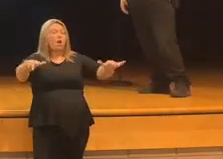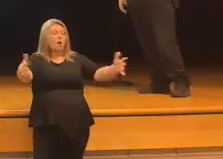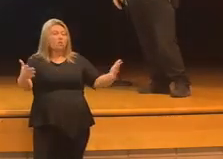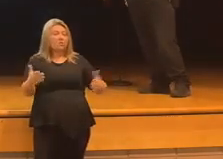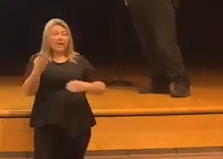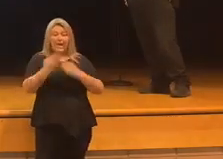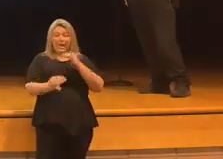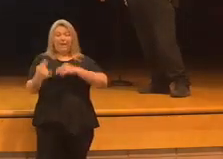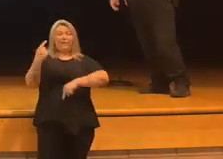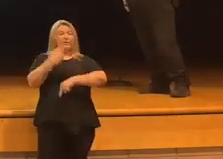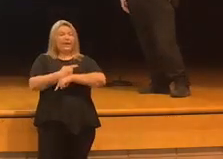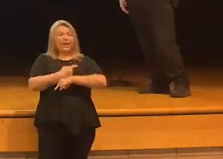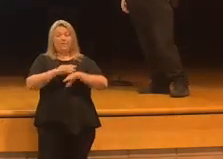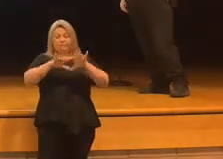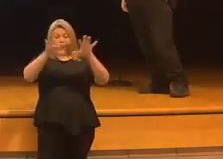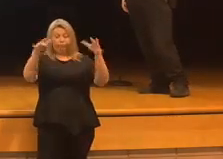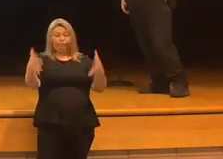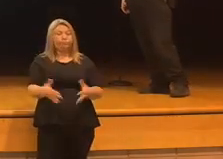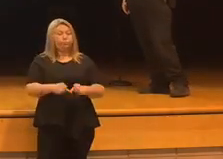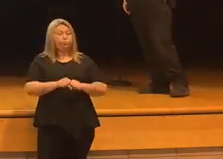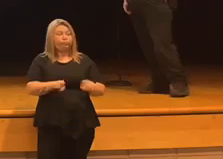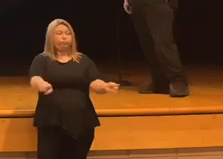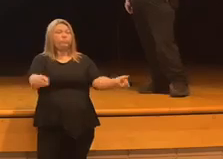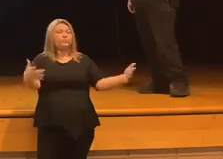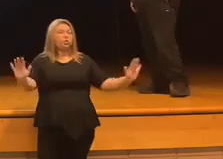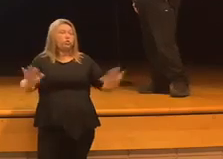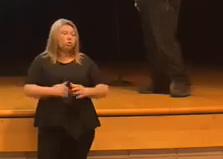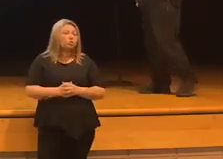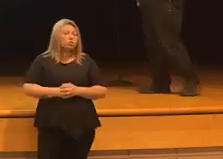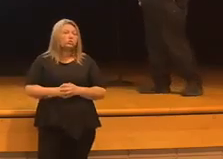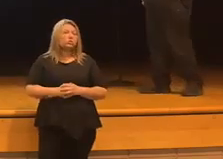end of the day, it'll be all over the world.